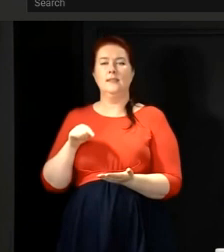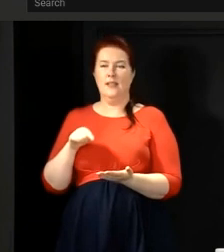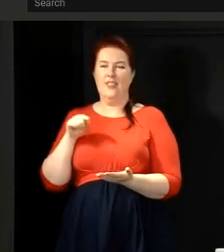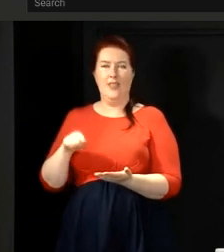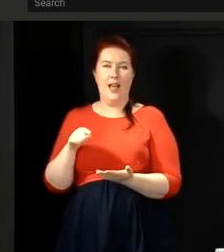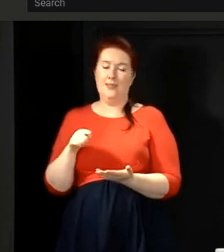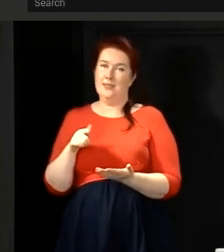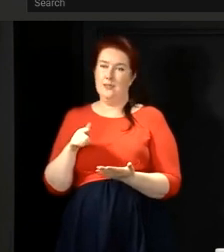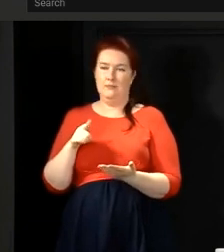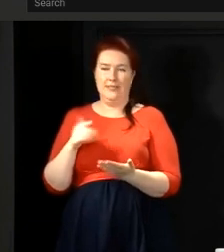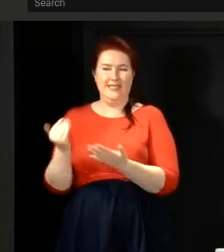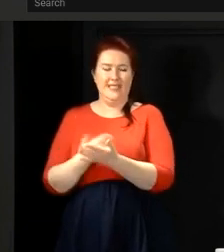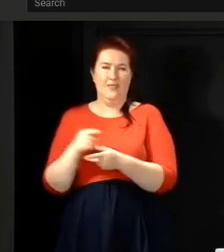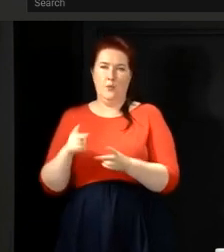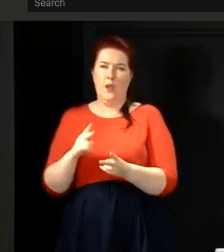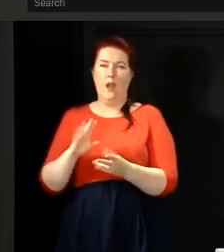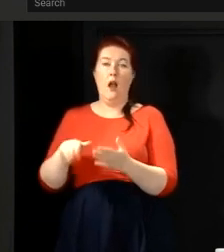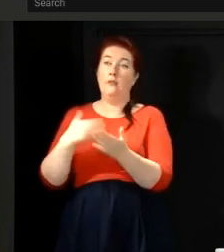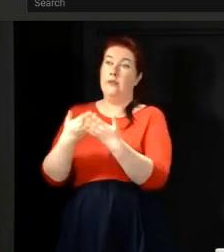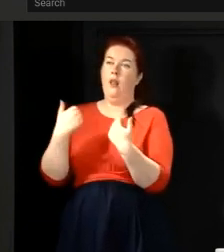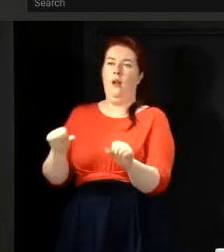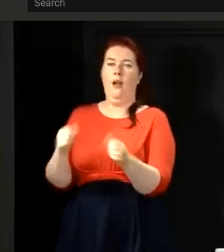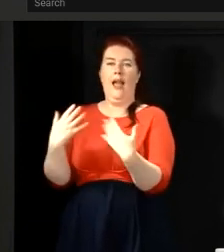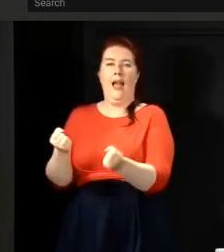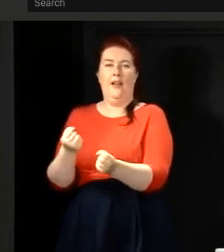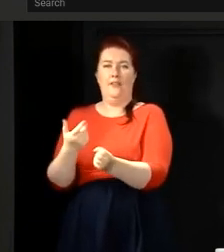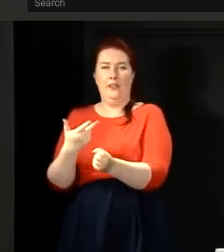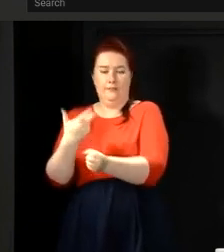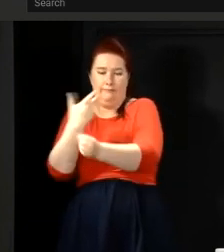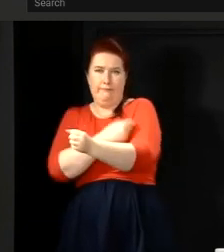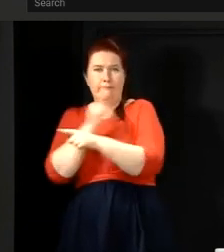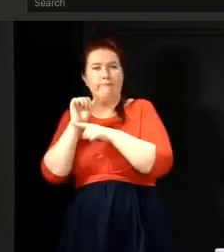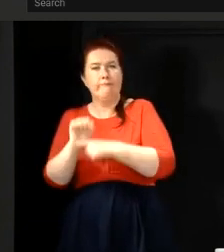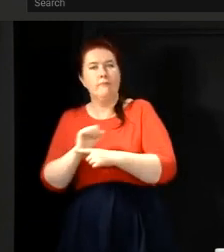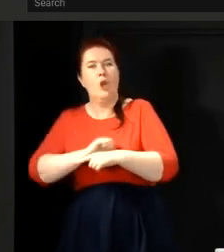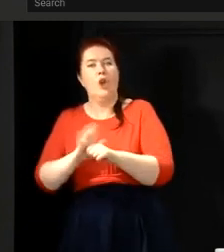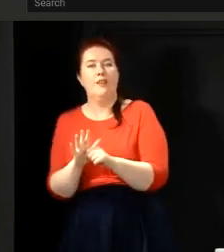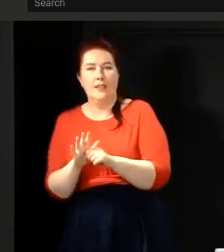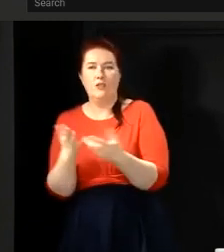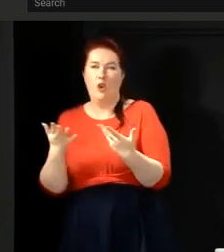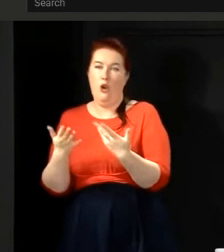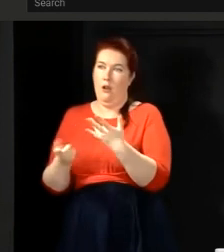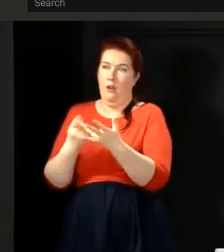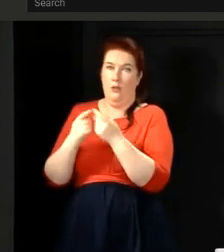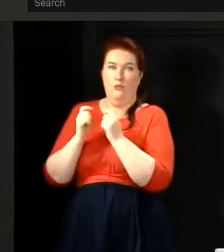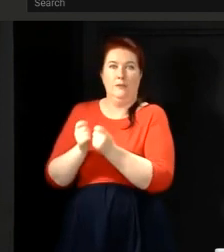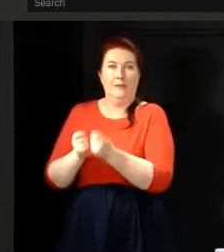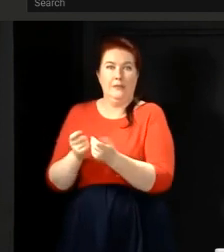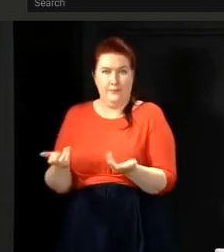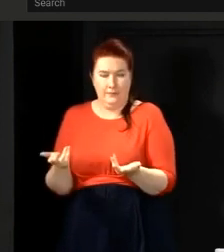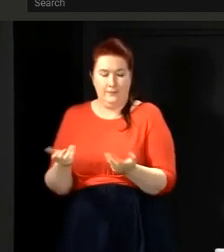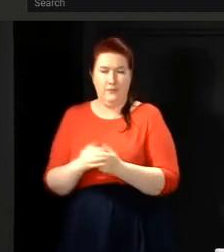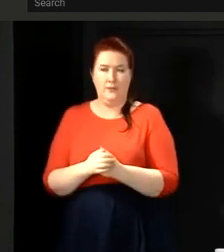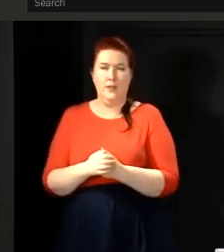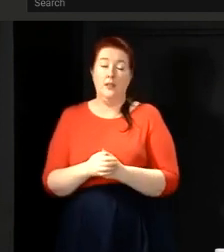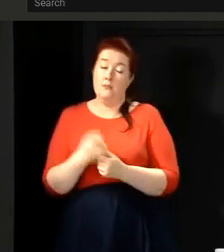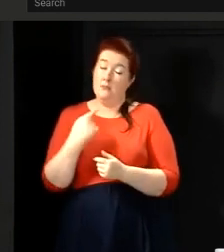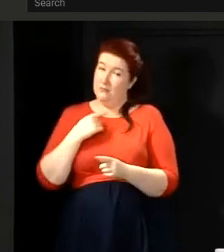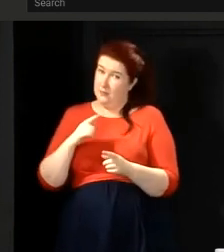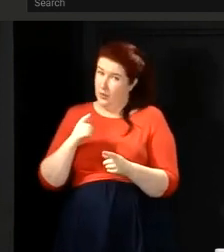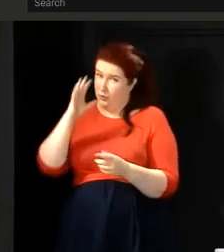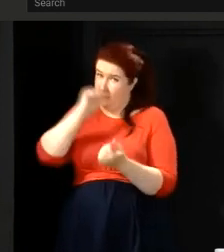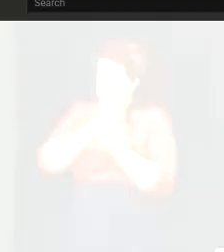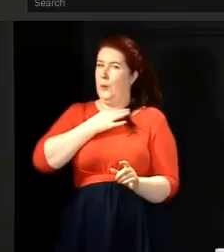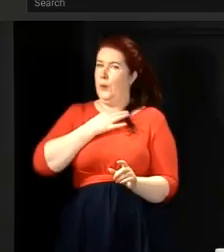effective treatments for COVID or a vaccine against COVID. And remember, we are hopeful for both of these developments in the